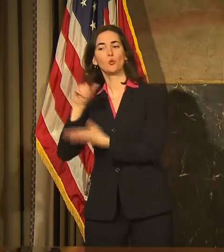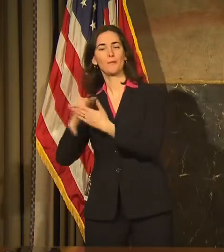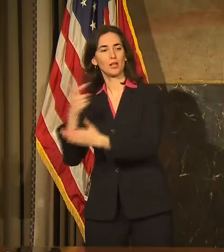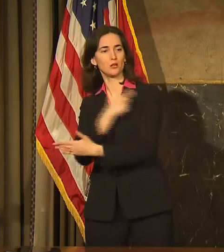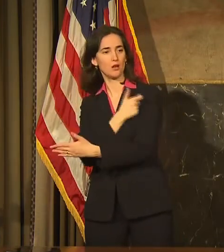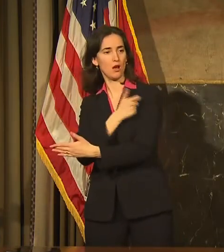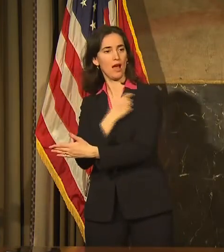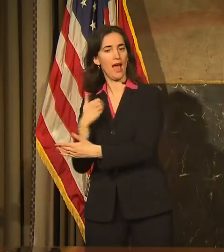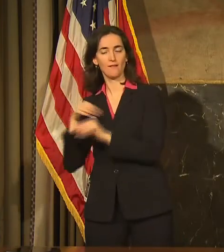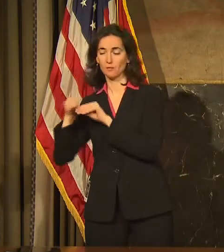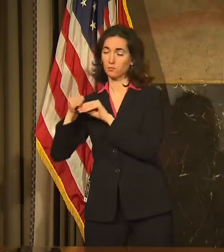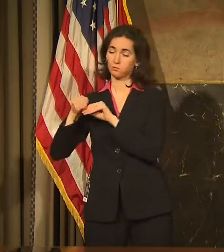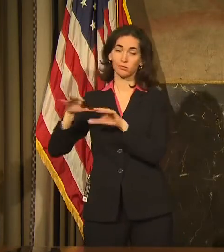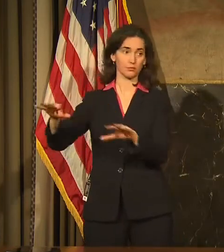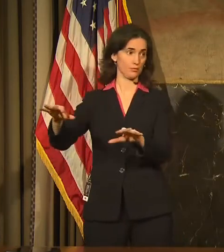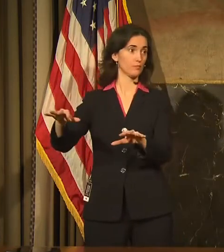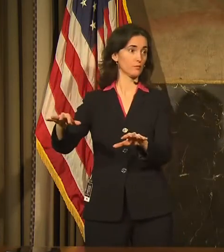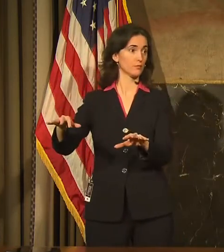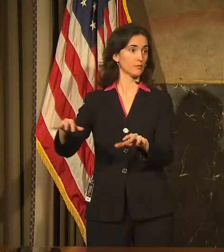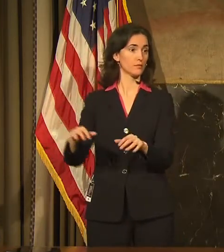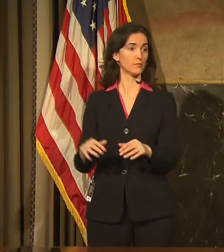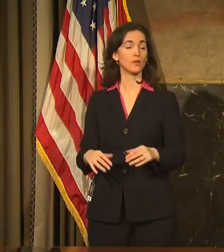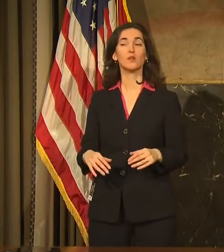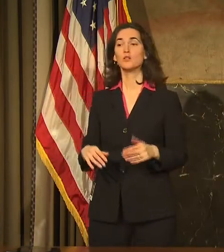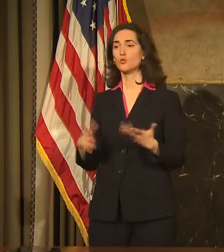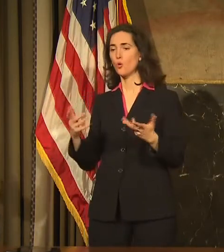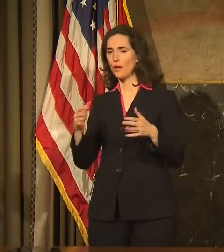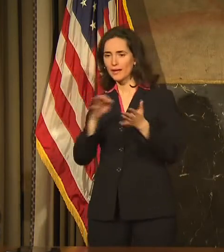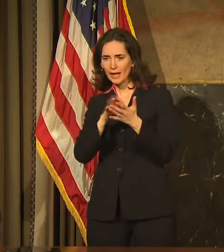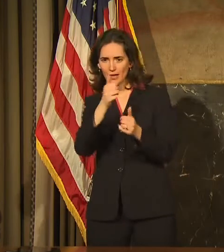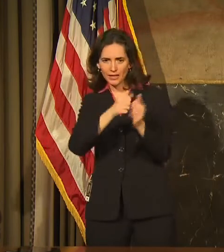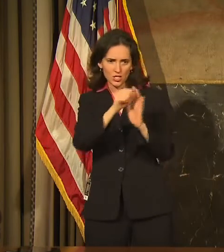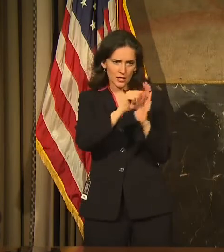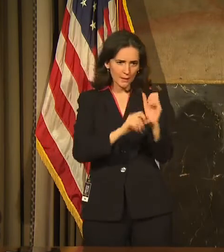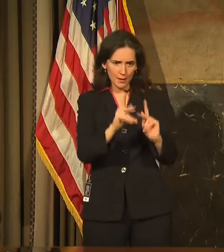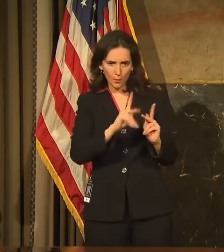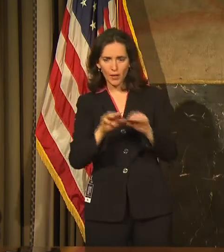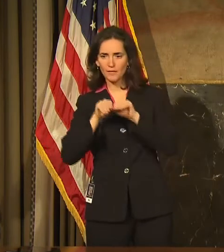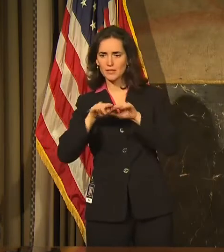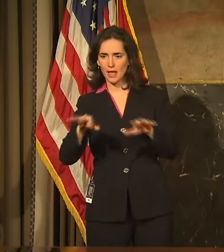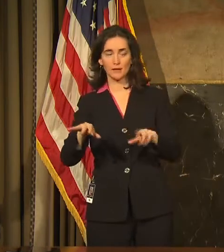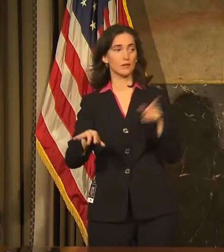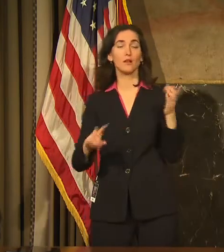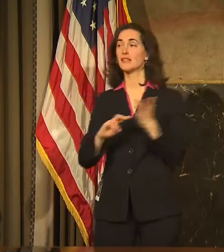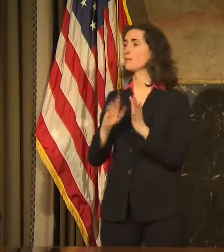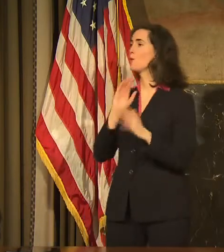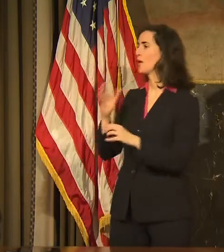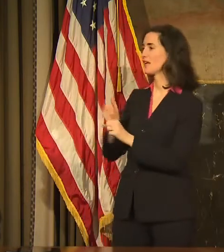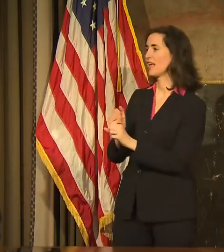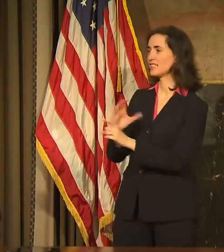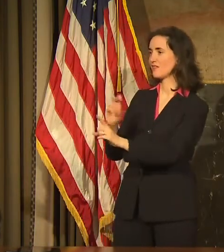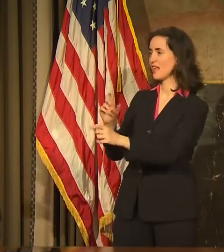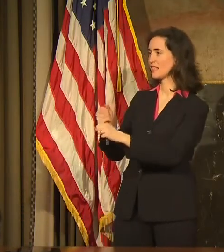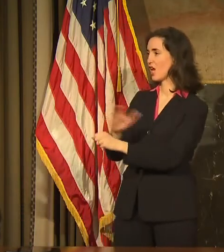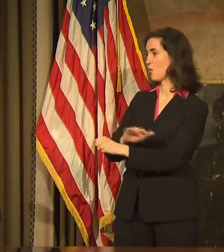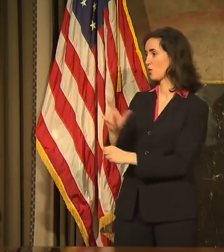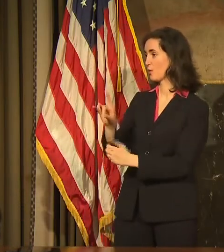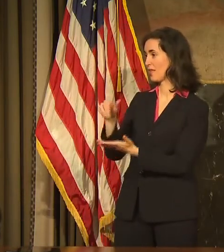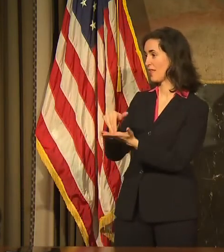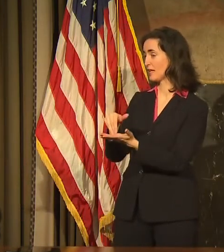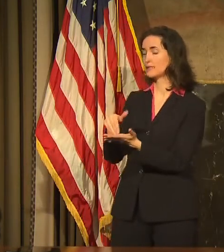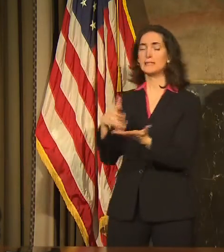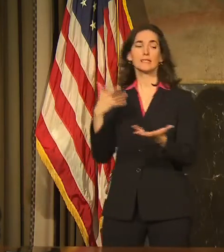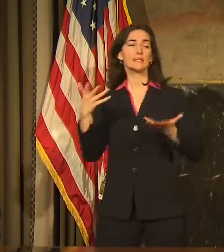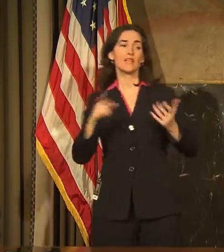same pro rata calculation, divvied up by states, by population. So does that mean you get about 28,000? We haven't, that's not